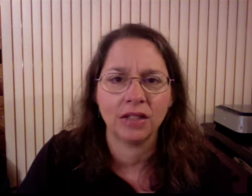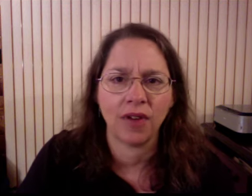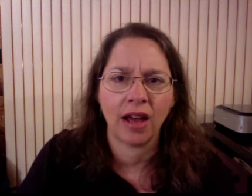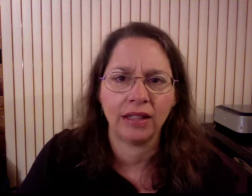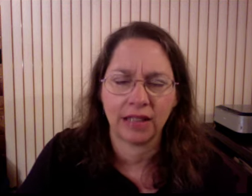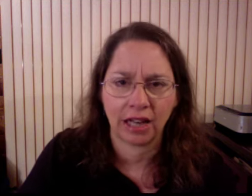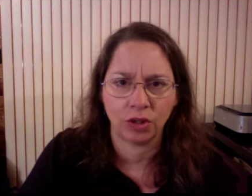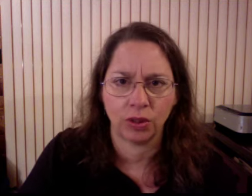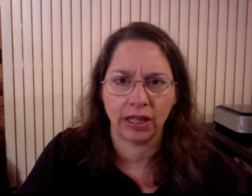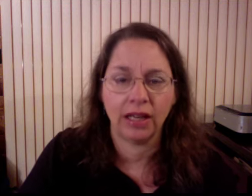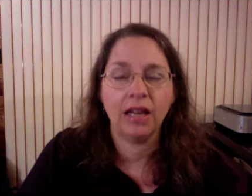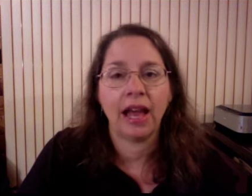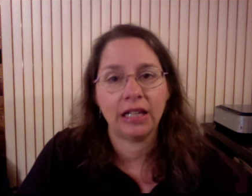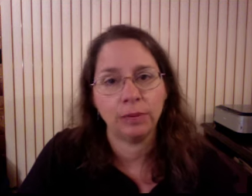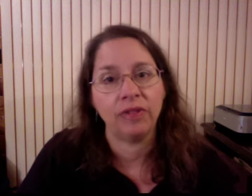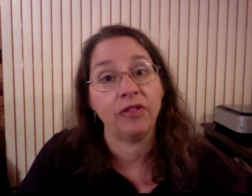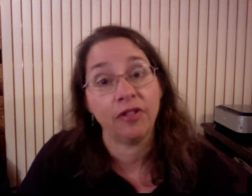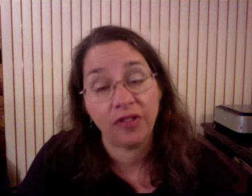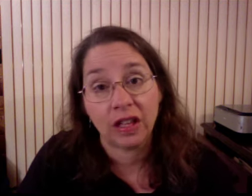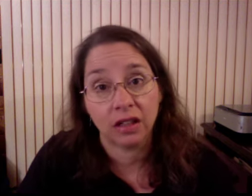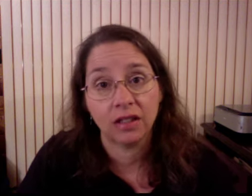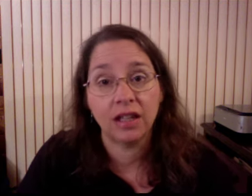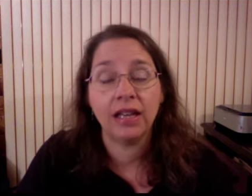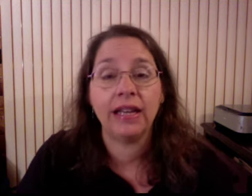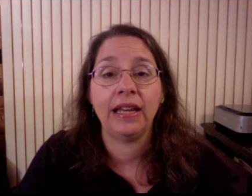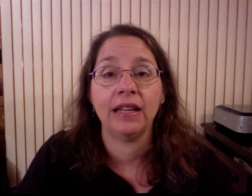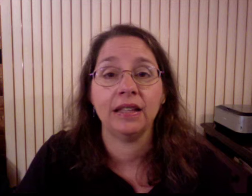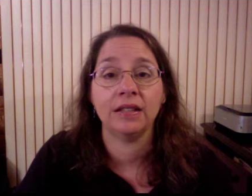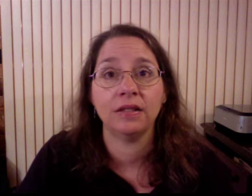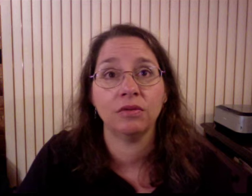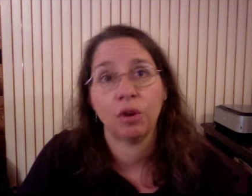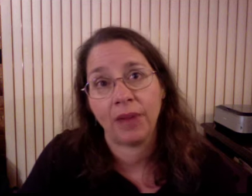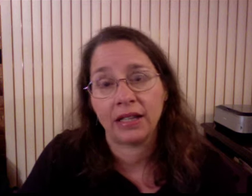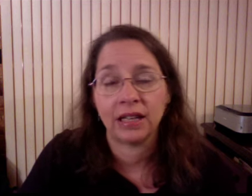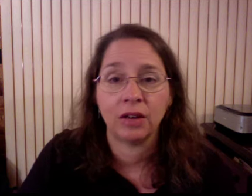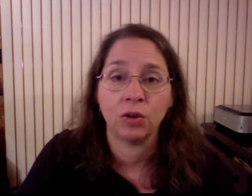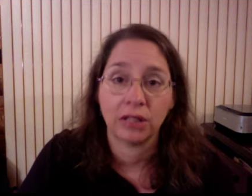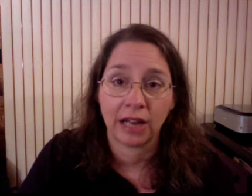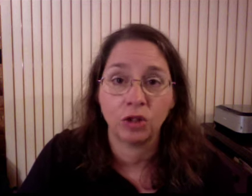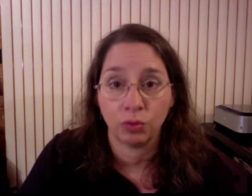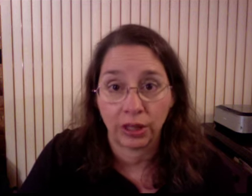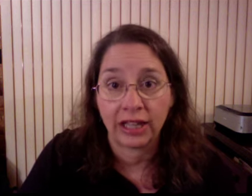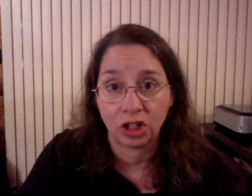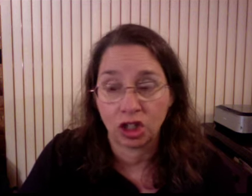satisfied sexually and to be fulfilled in his romantic or sexual relationship,